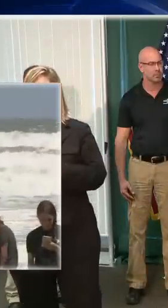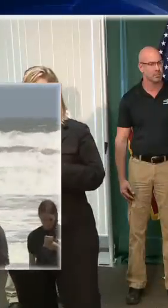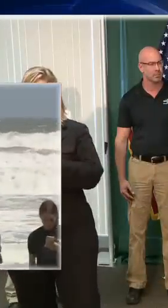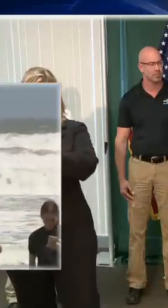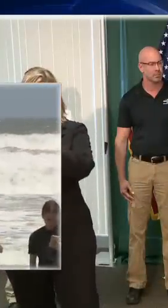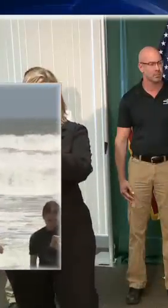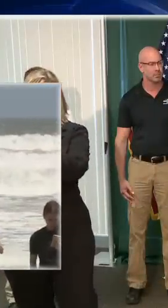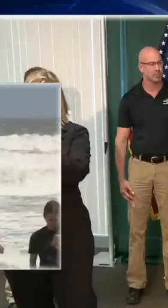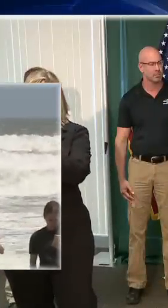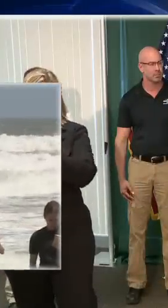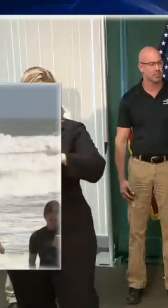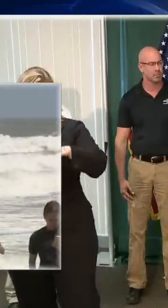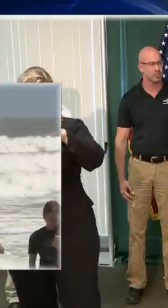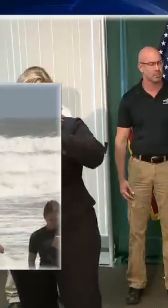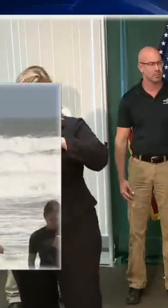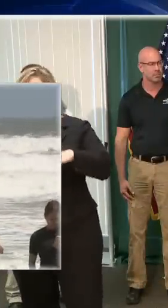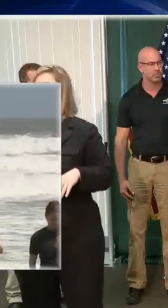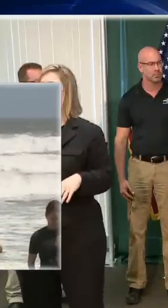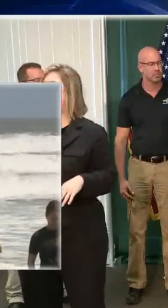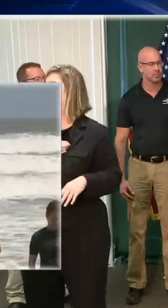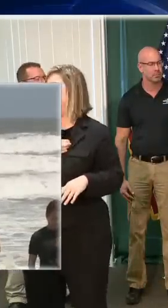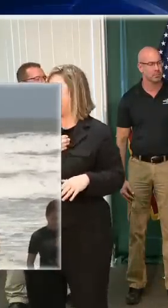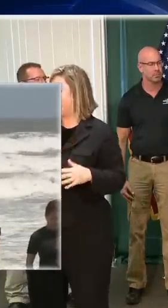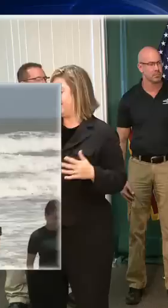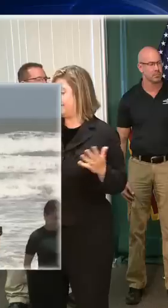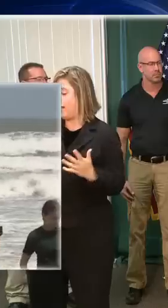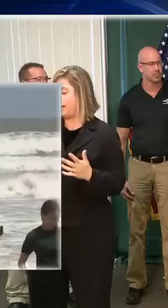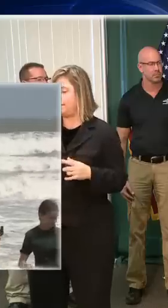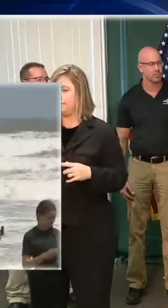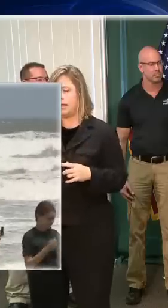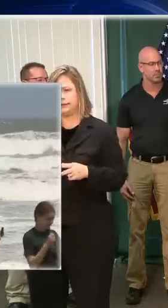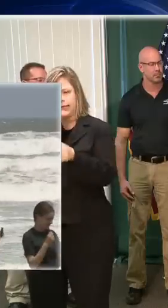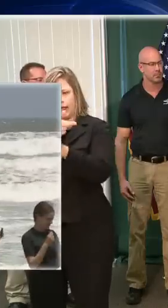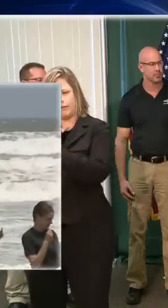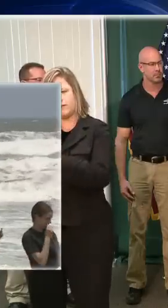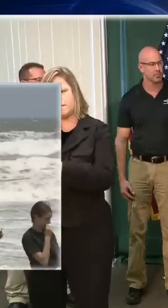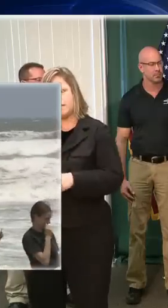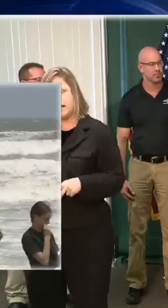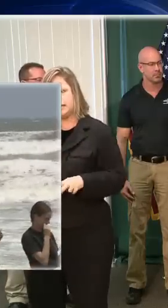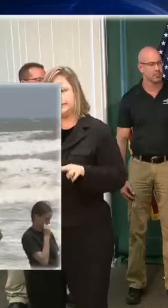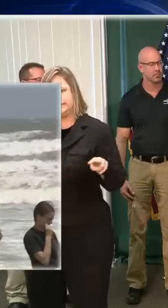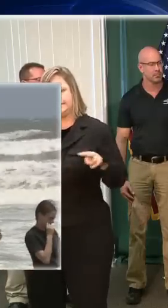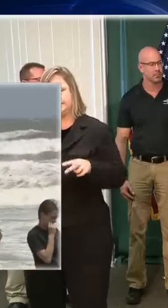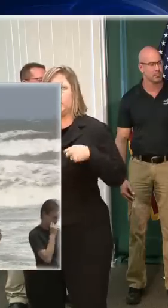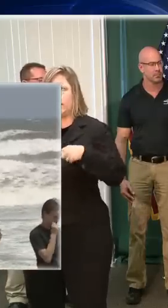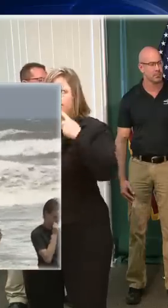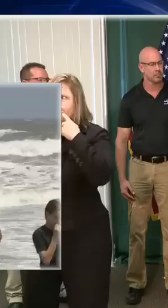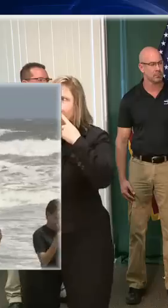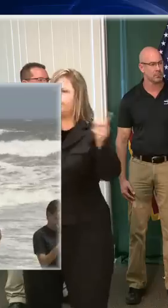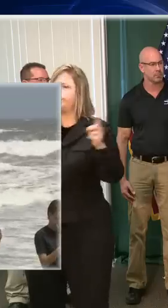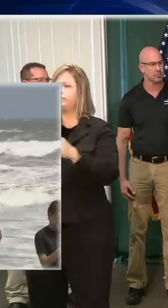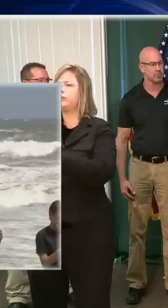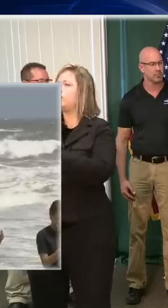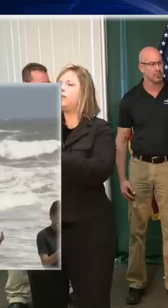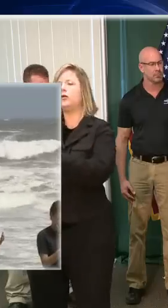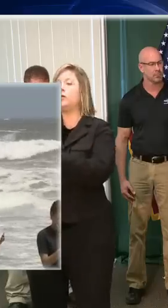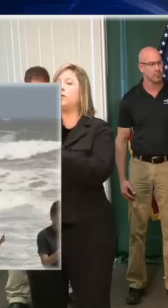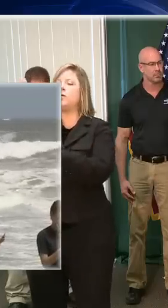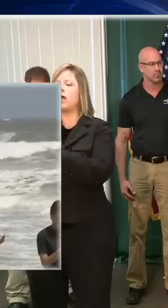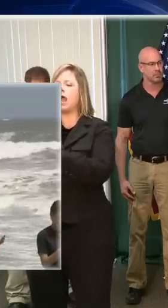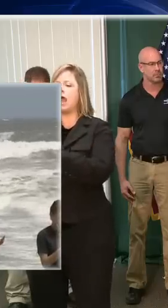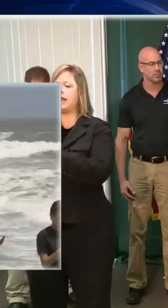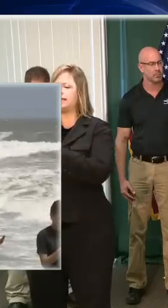our philosophy has always been to exercise extreme caution, and when we issue a curfew, it is only the amount of